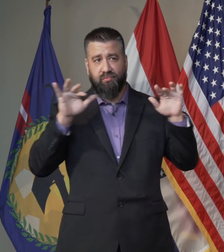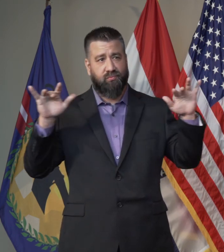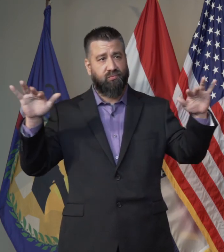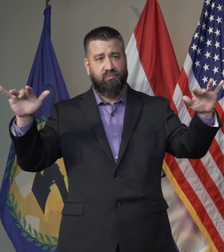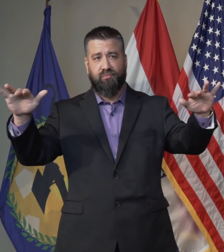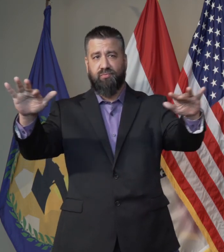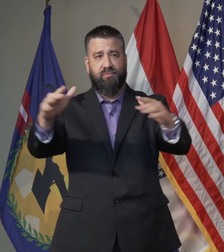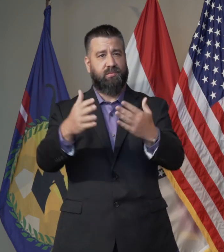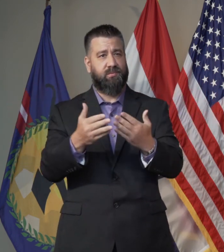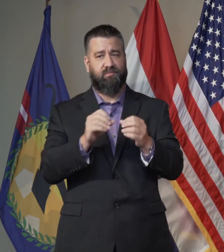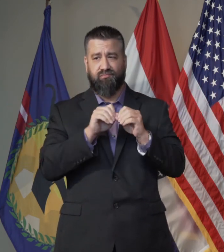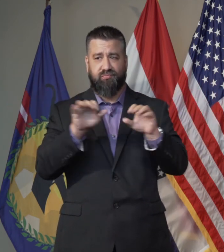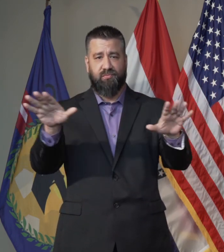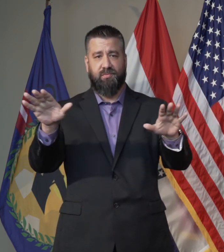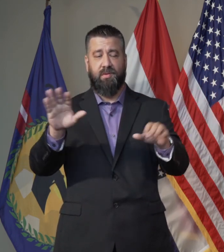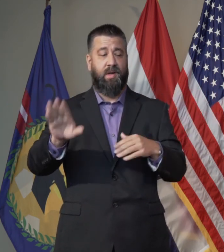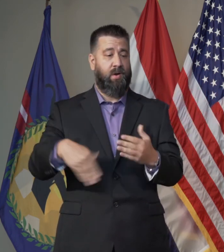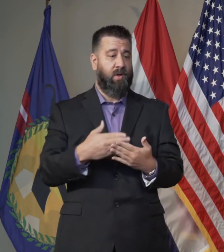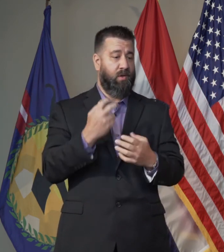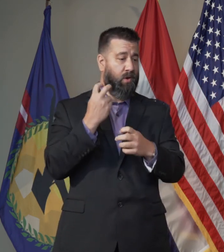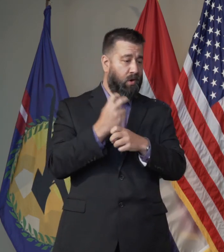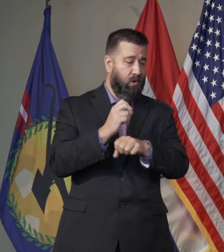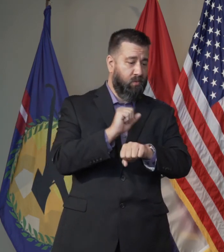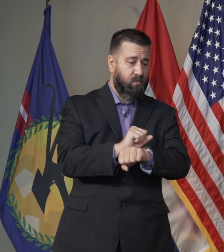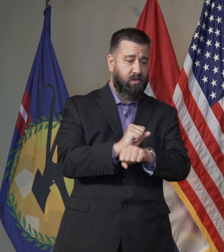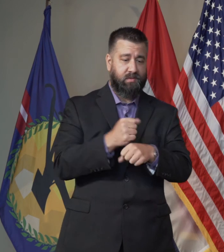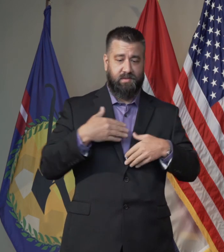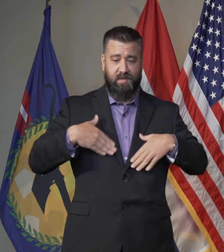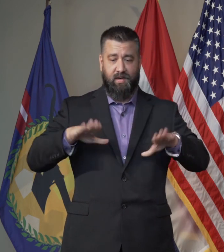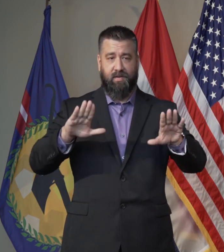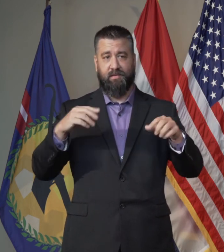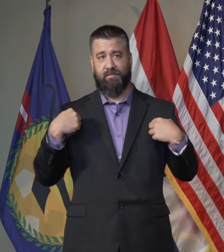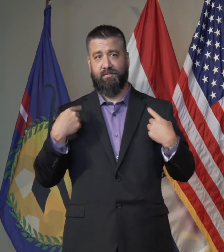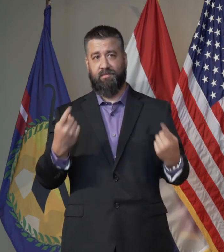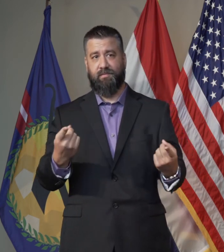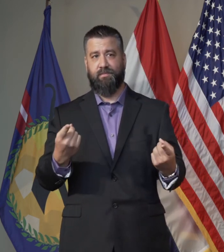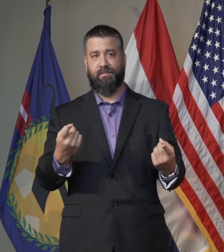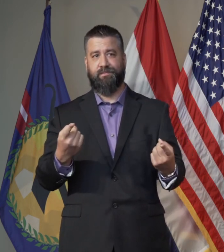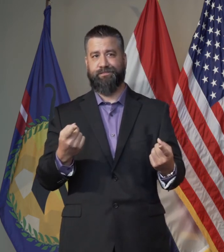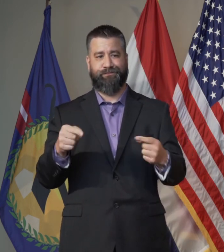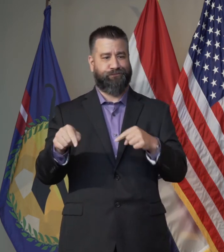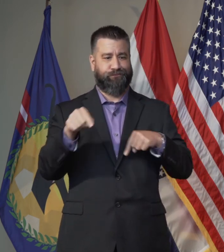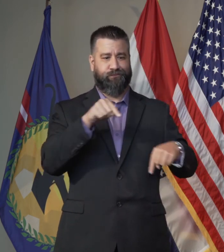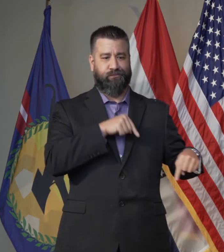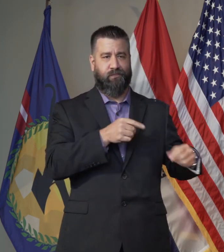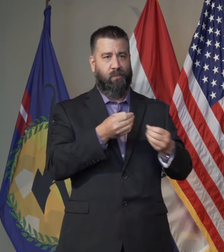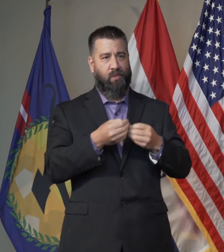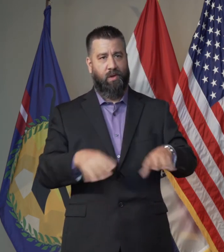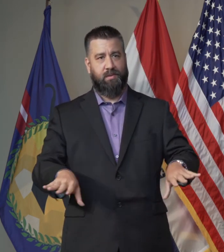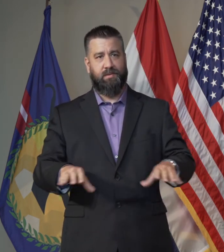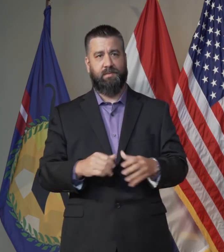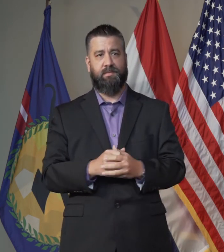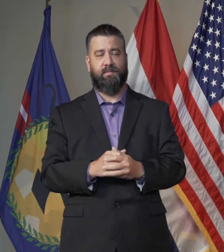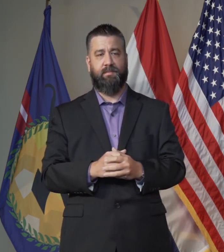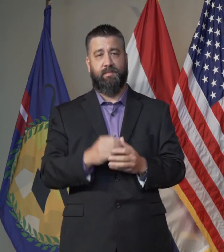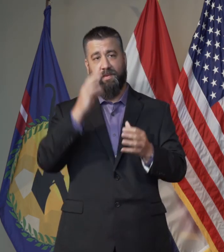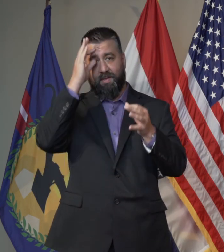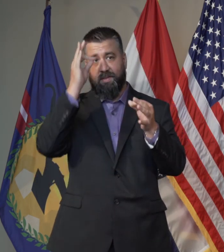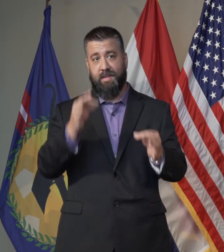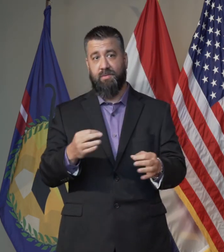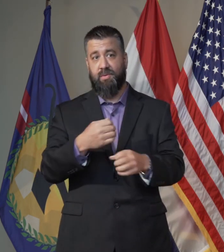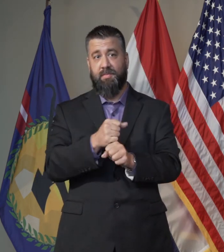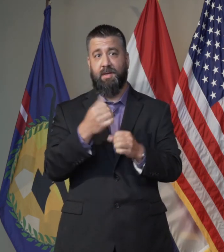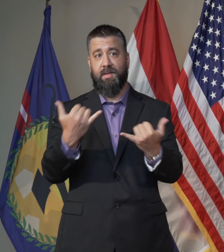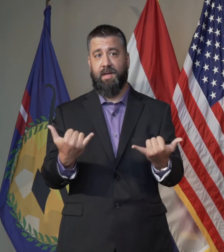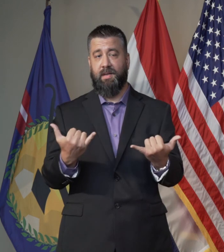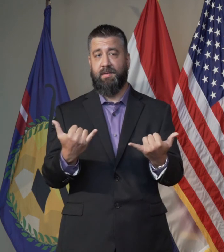community, and all of the hard work and sacrifices that we have made will be lost. And the decisions we make today will